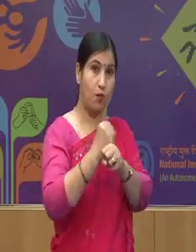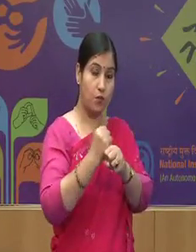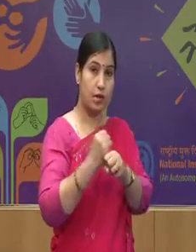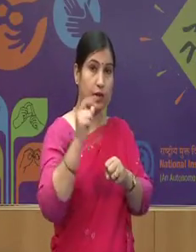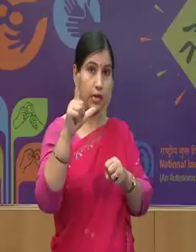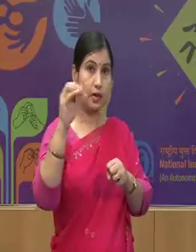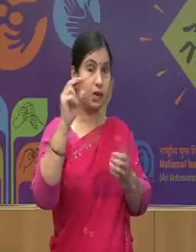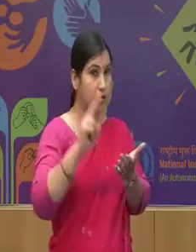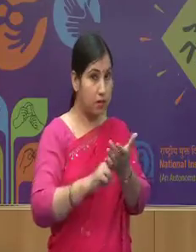world.